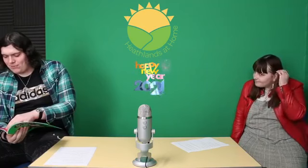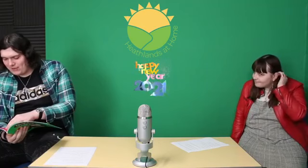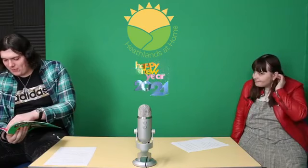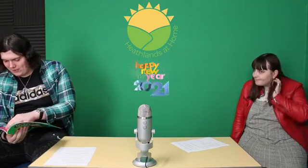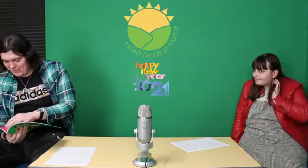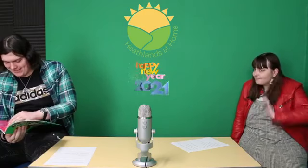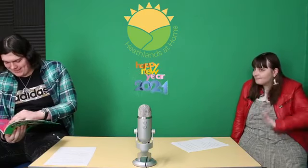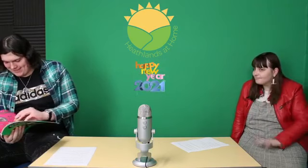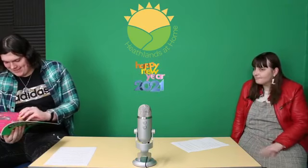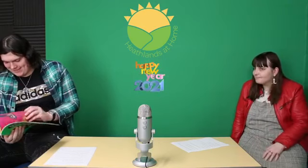fiddle.